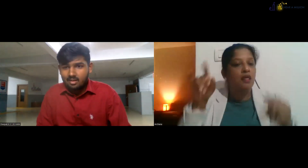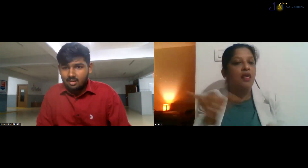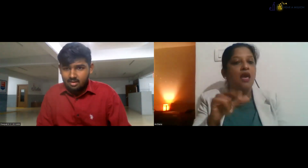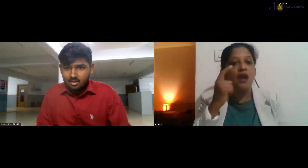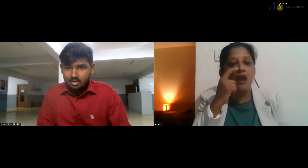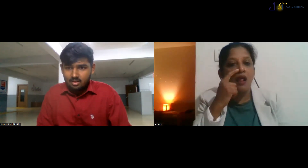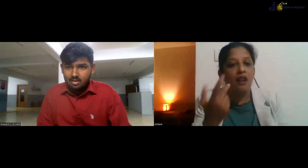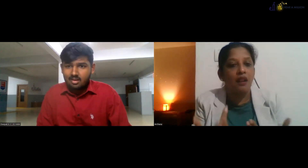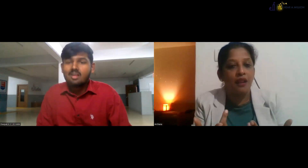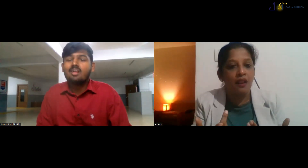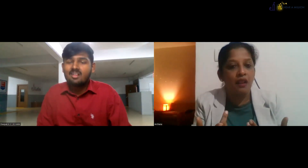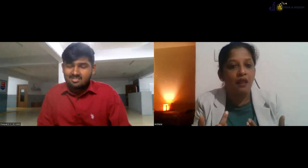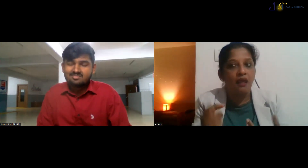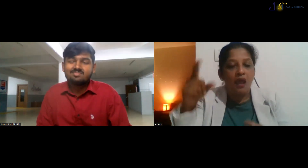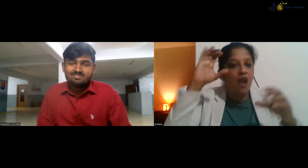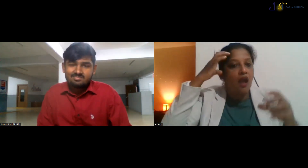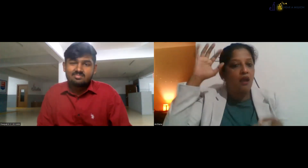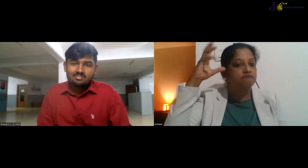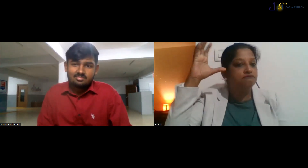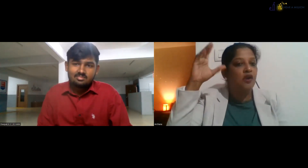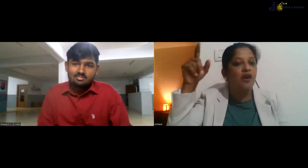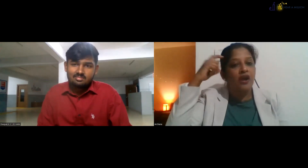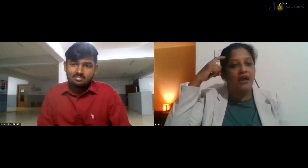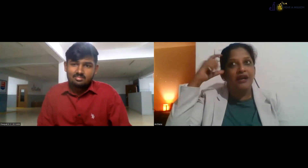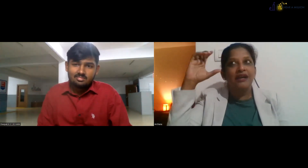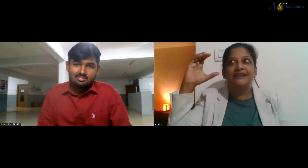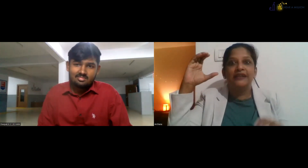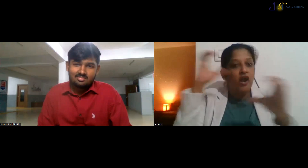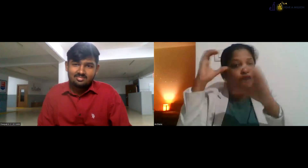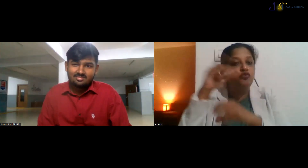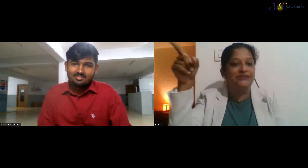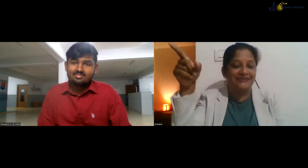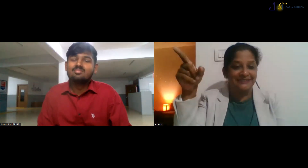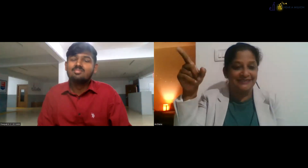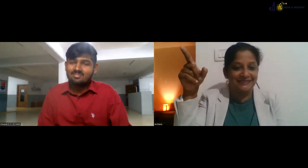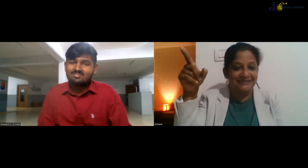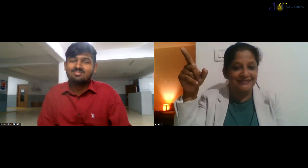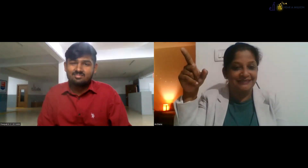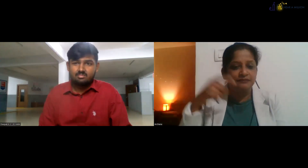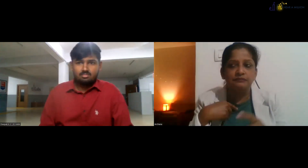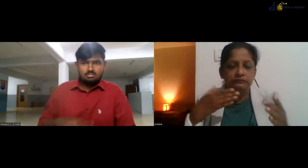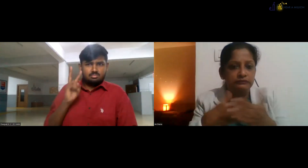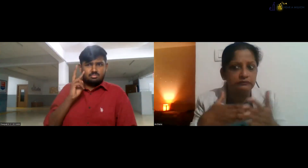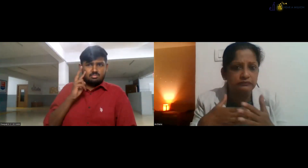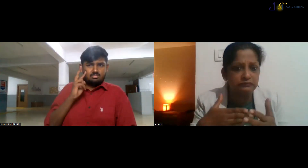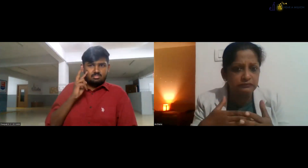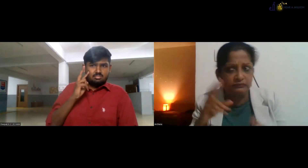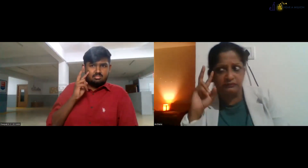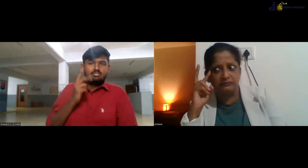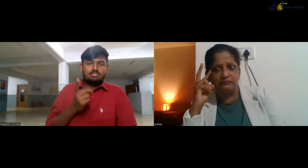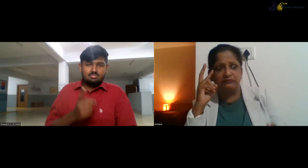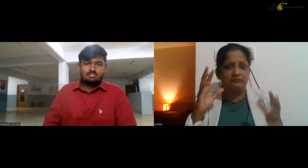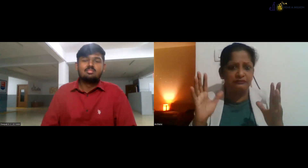So likewise, I mean, they were so shocked, and they were confused that